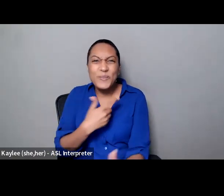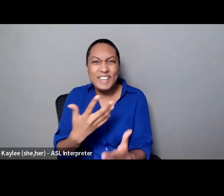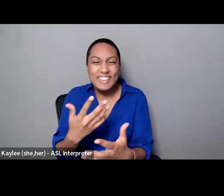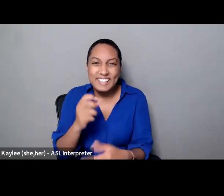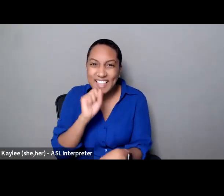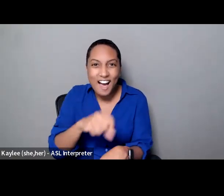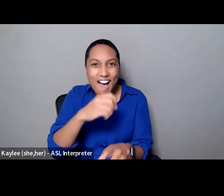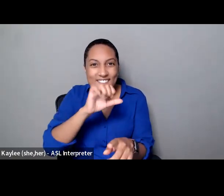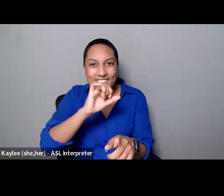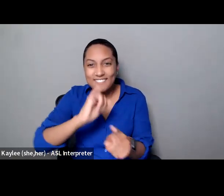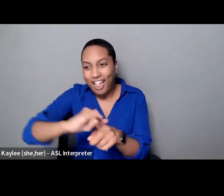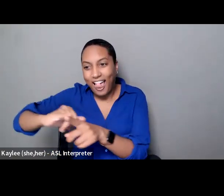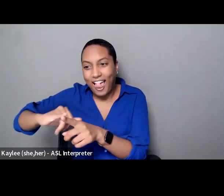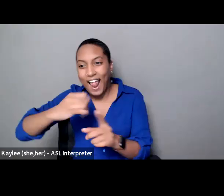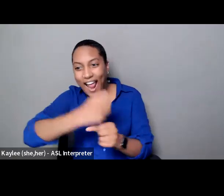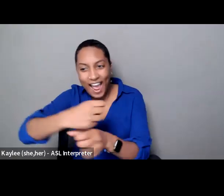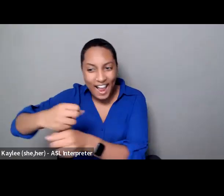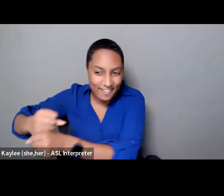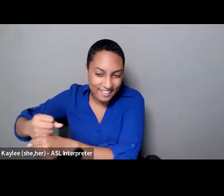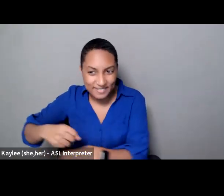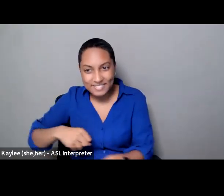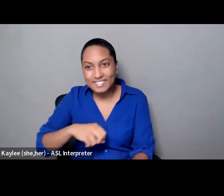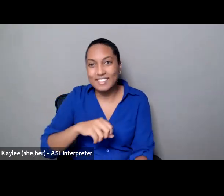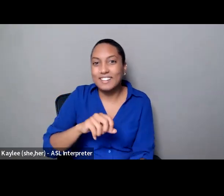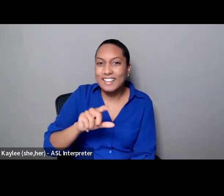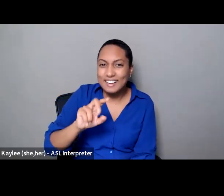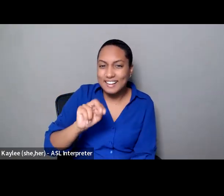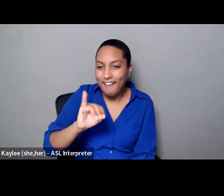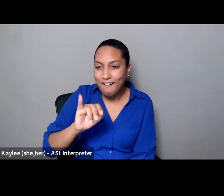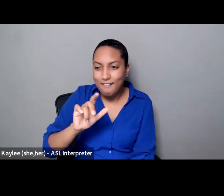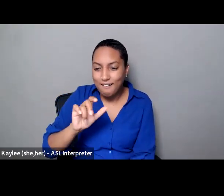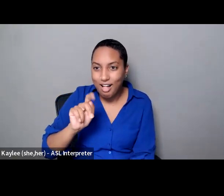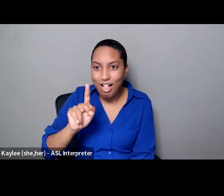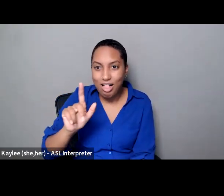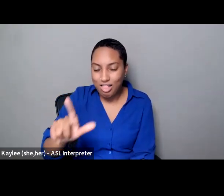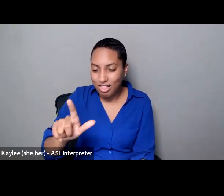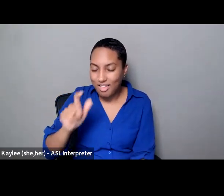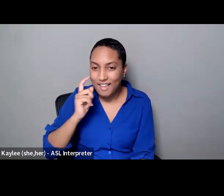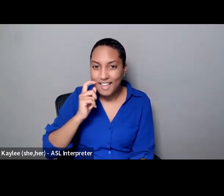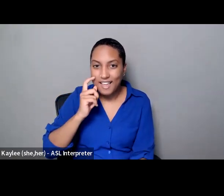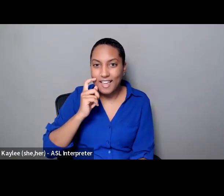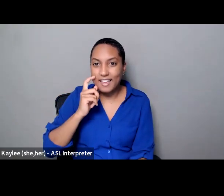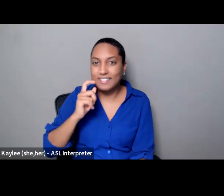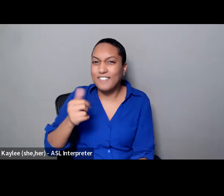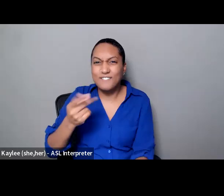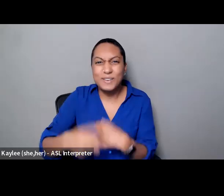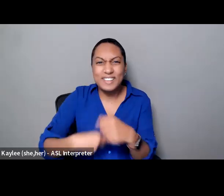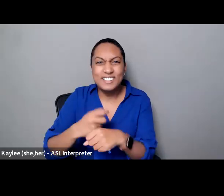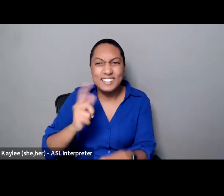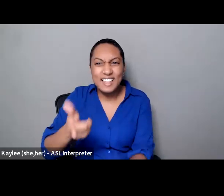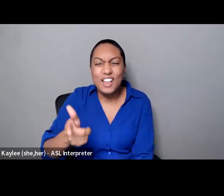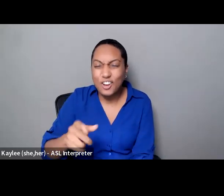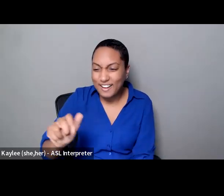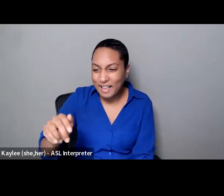that, Link and NICL and April, which came a few years later. But NICL